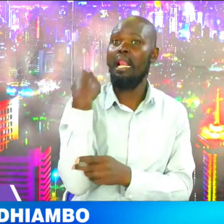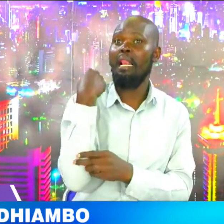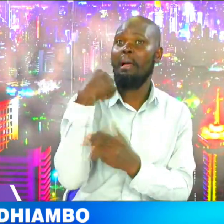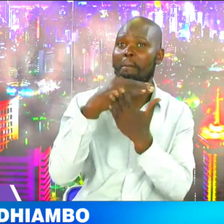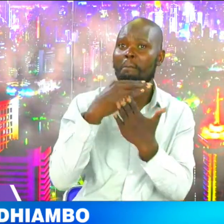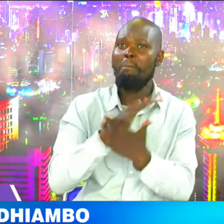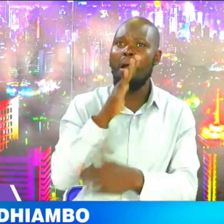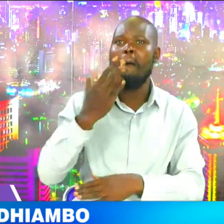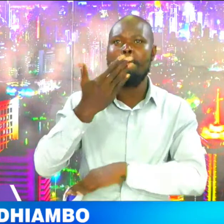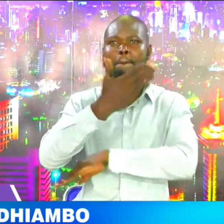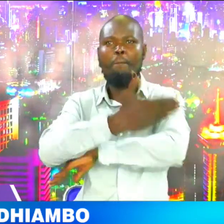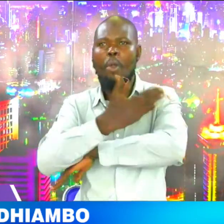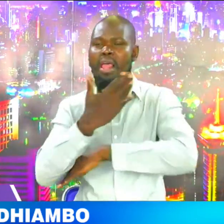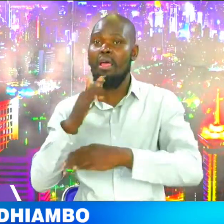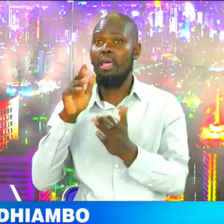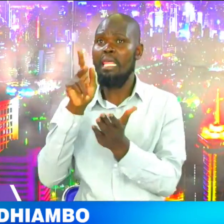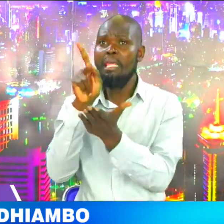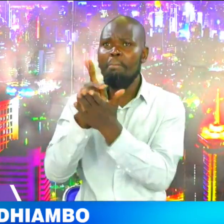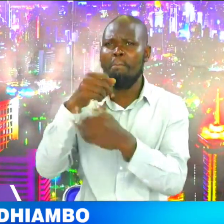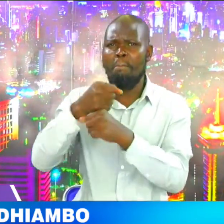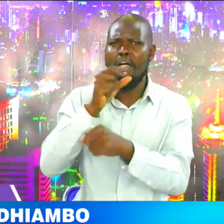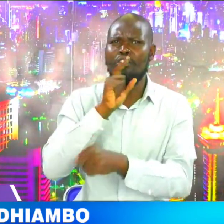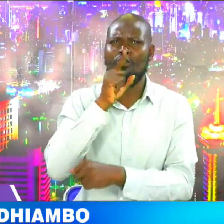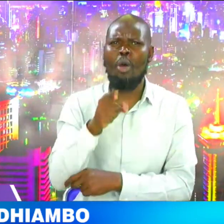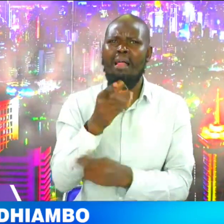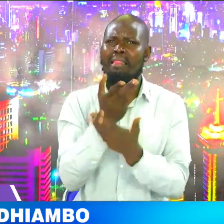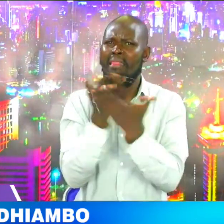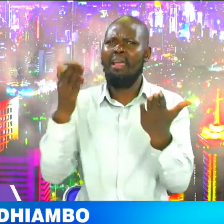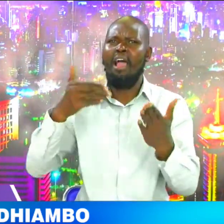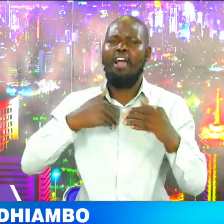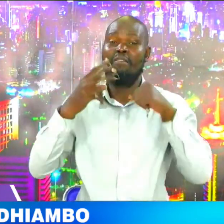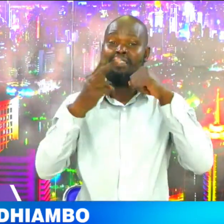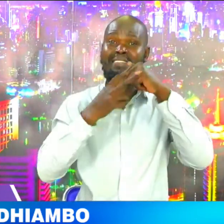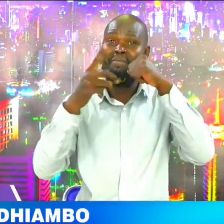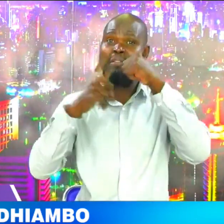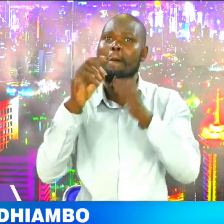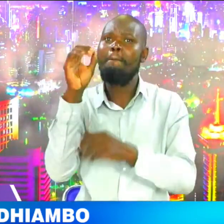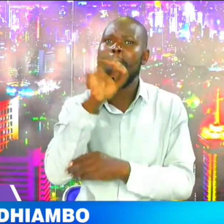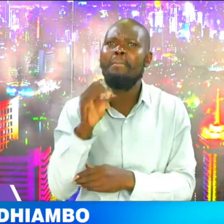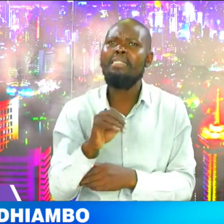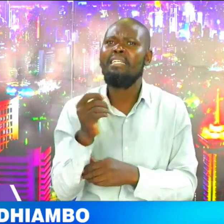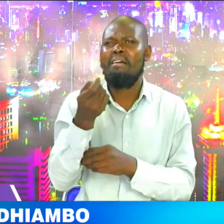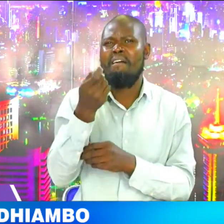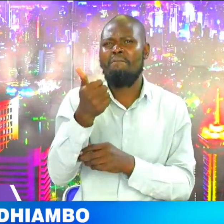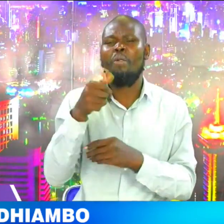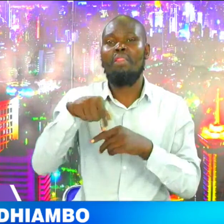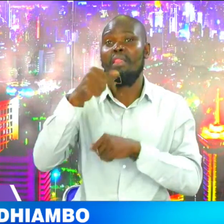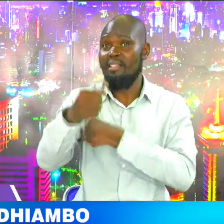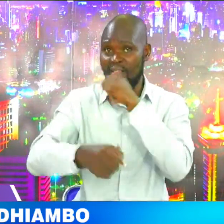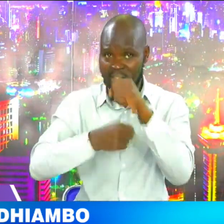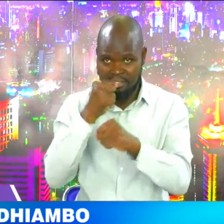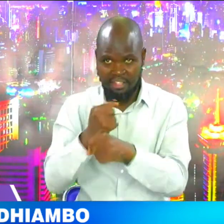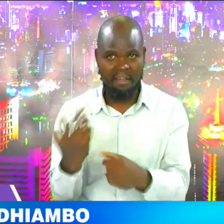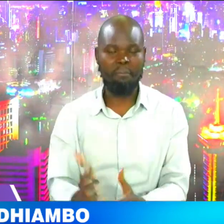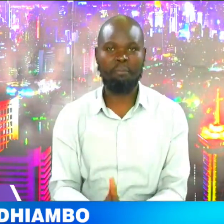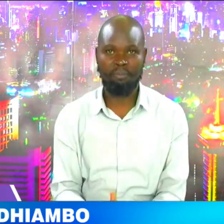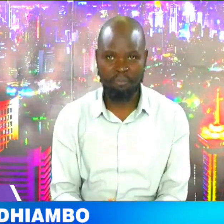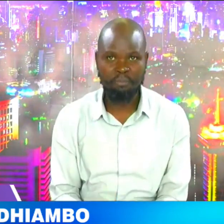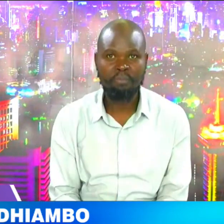number rising around July of every year. According to the HELB CEO, noted that currently the